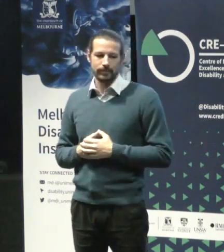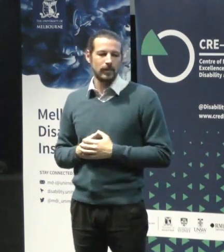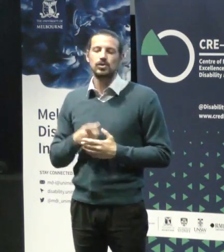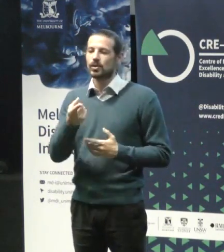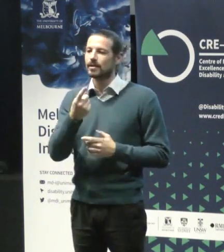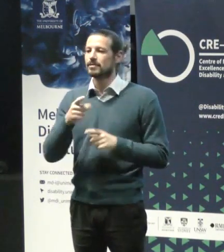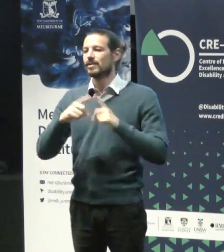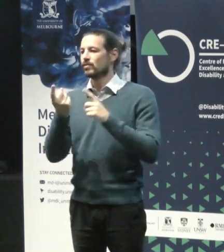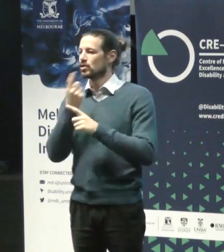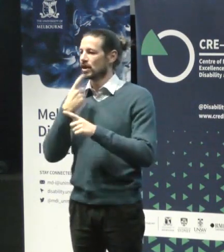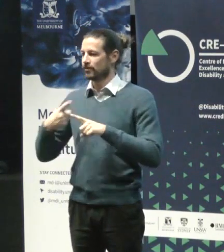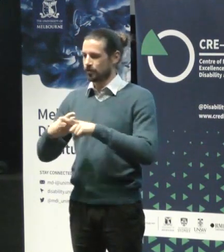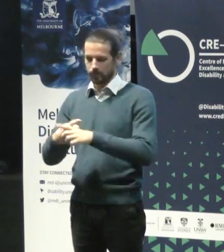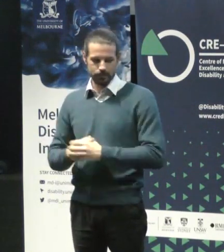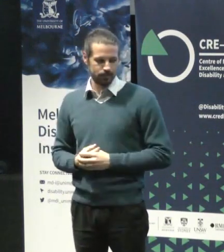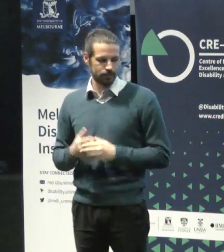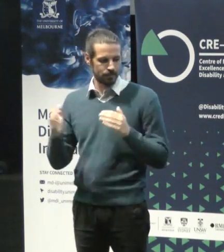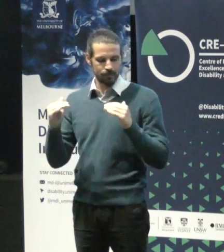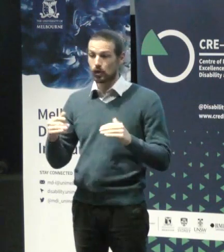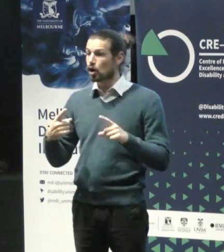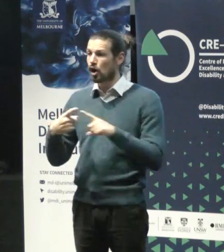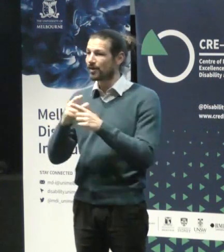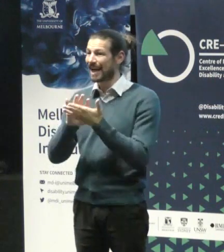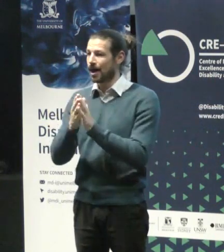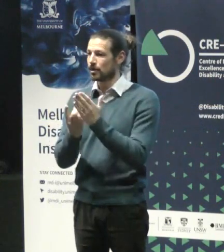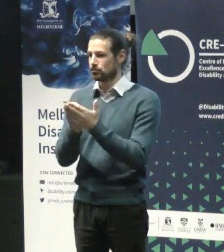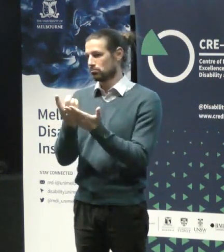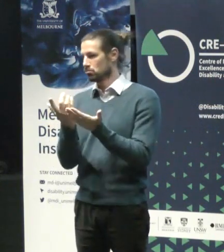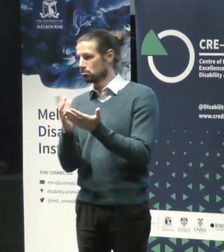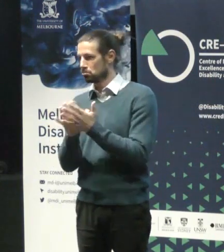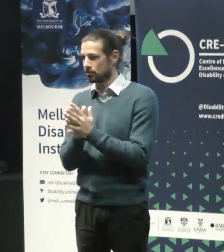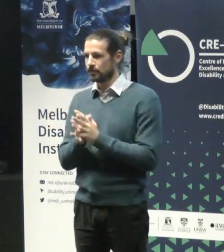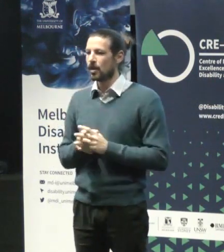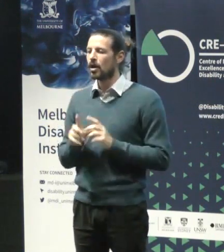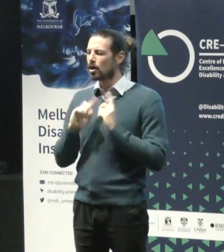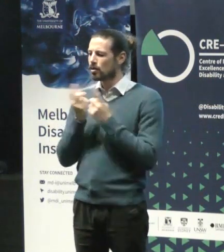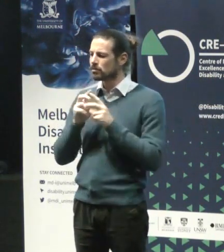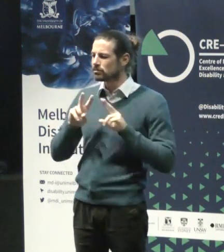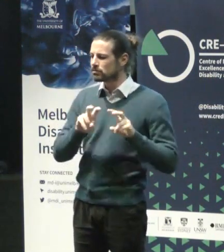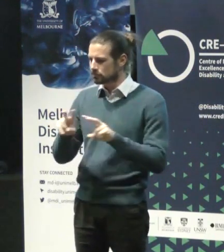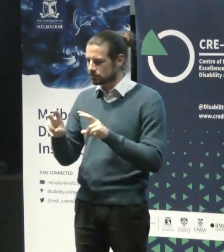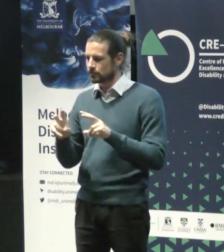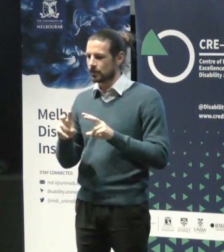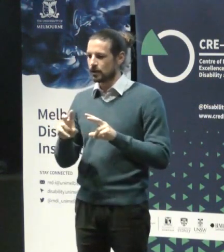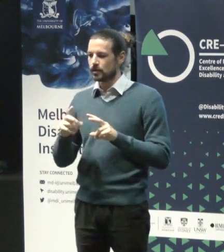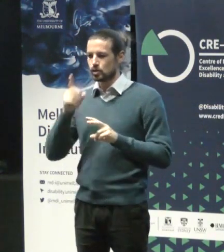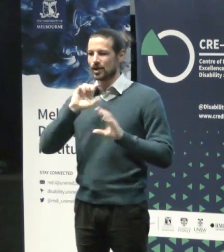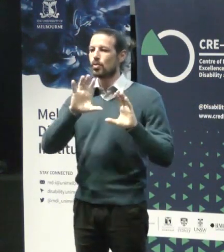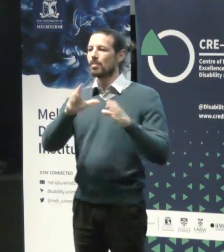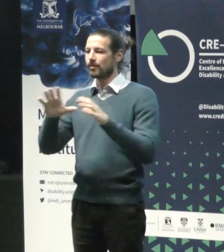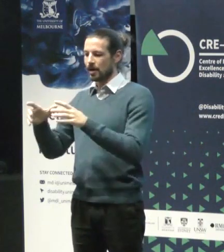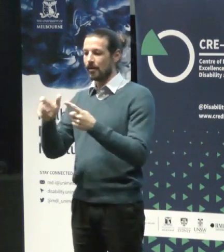of conflict. And how does conflict occur? And again, you know, we analyzed it and tried to classify it.